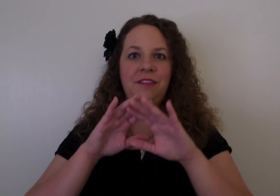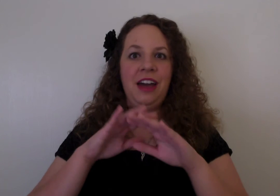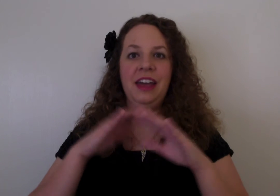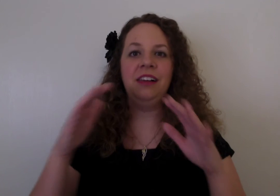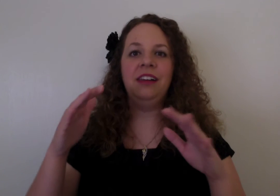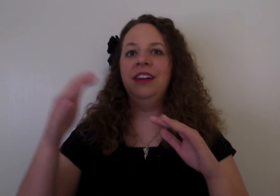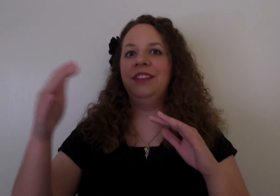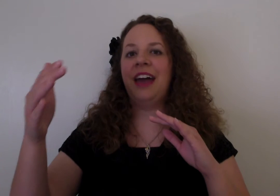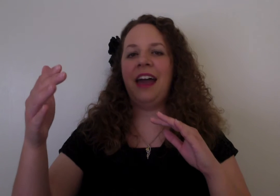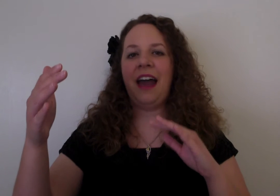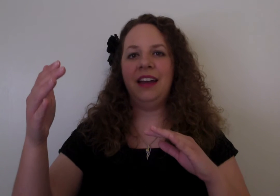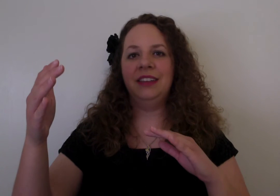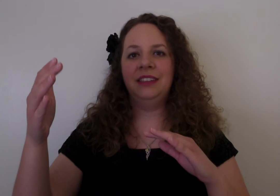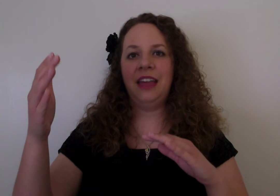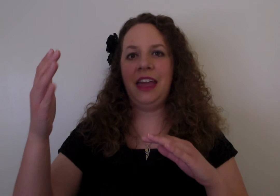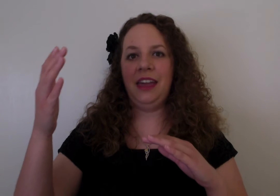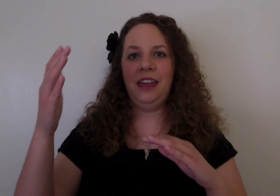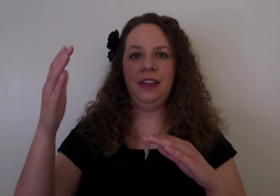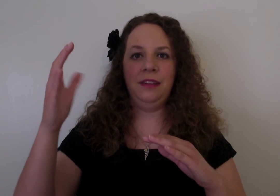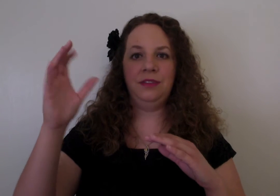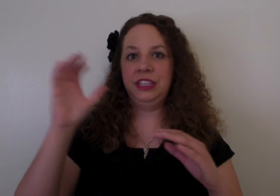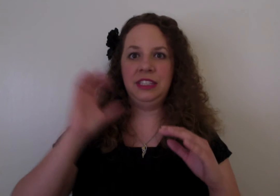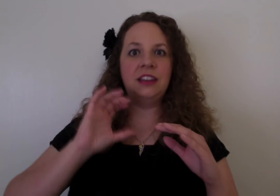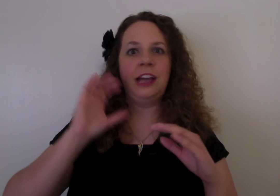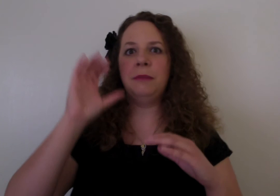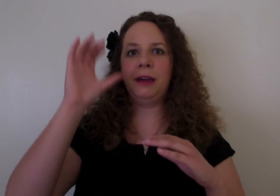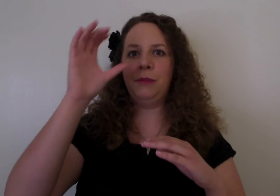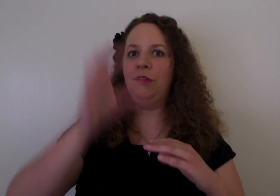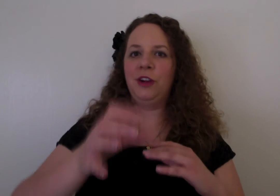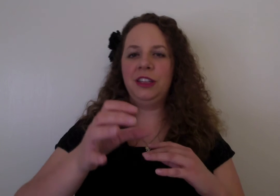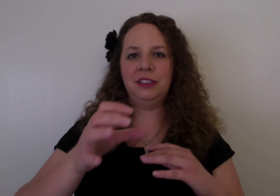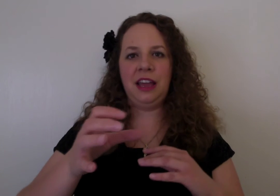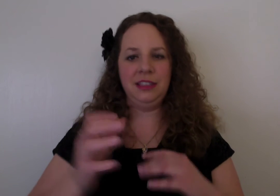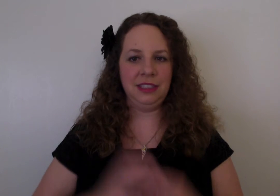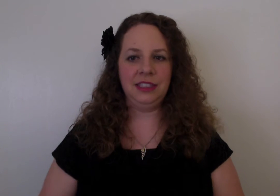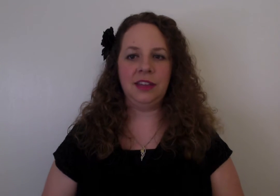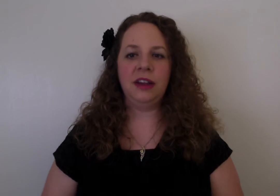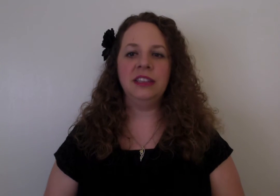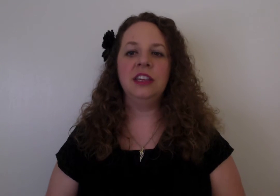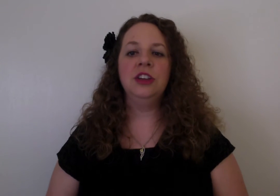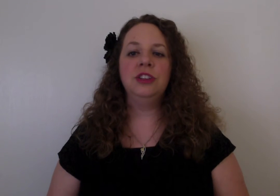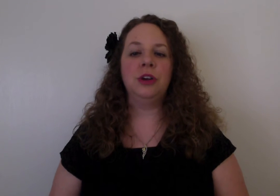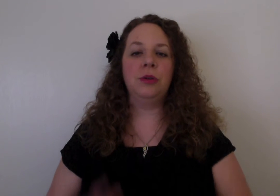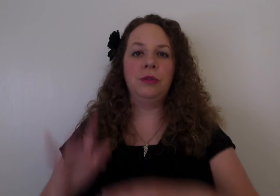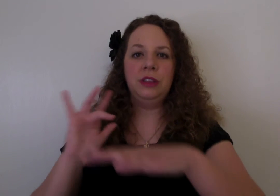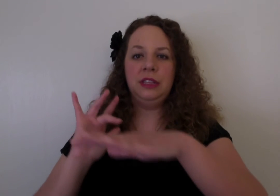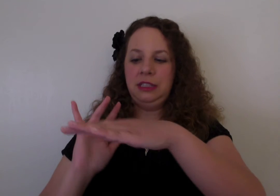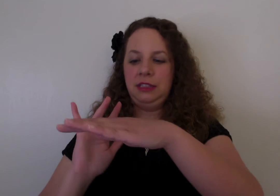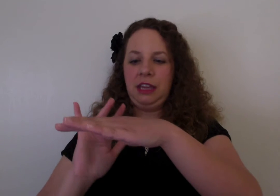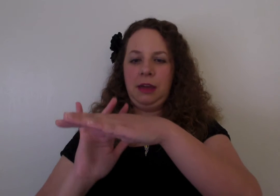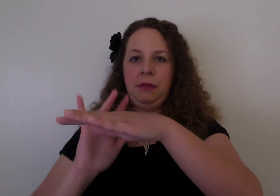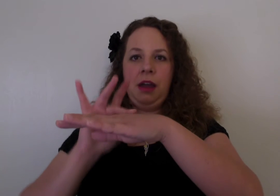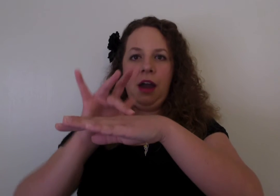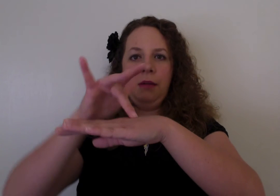a hill that has a. The sun coming up over it as it's sunrise. So this is like coming up.